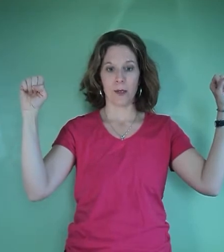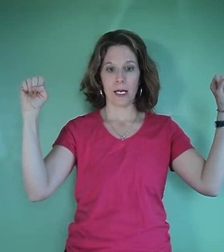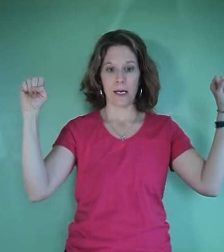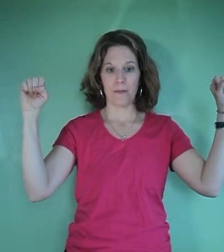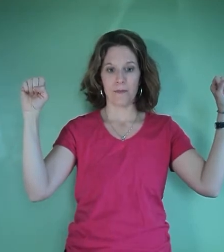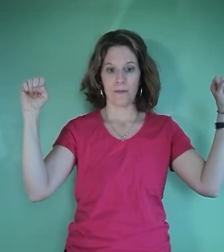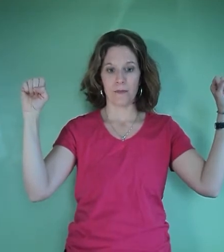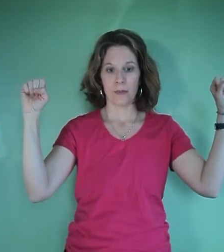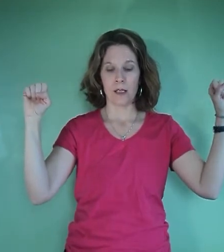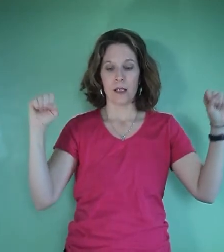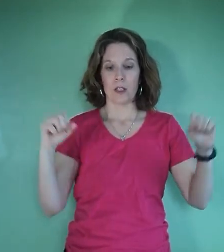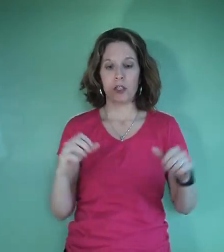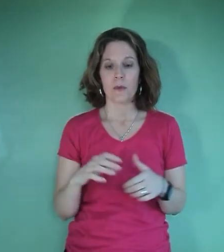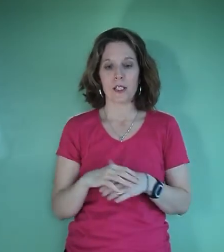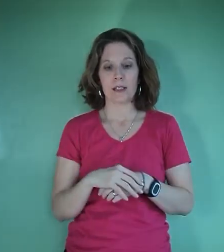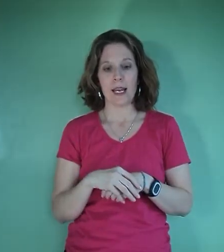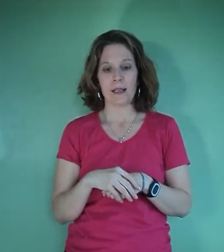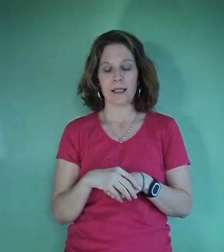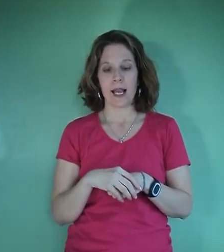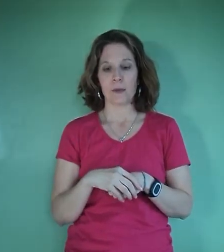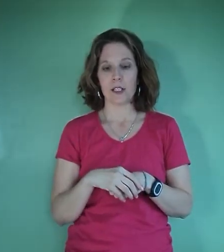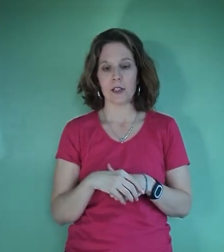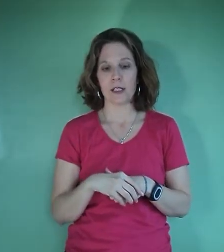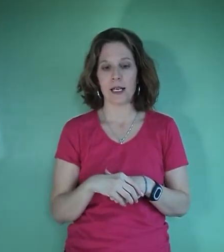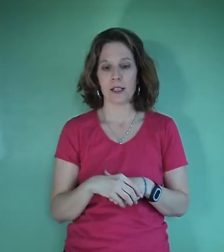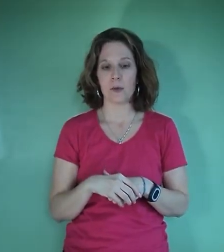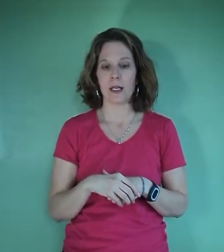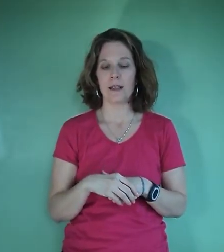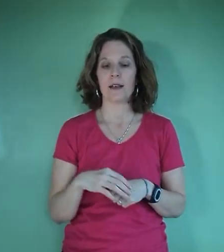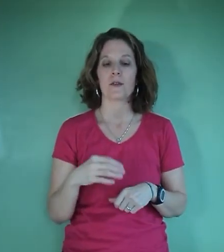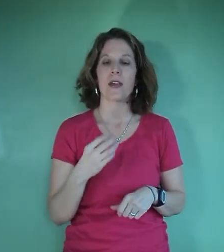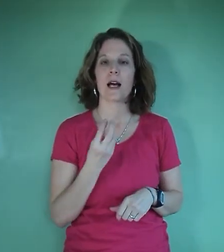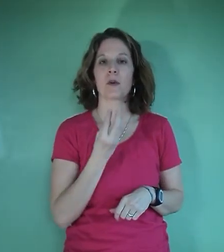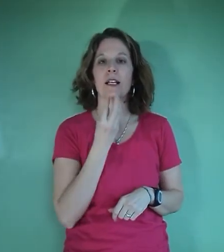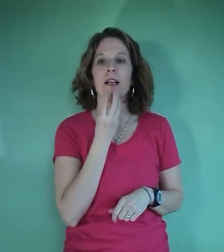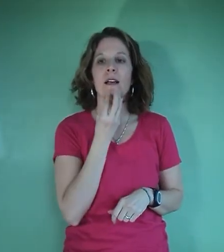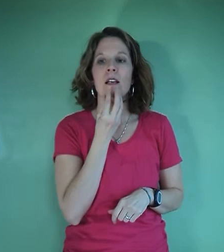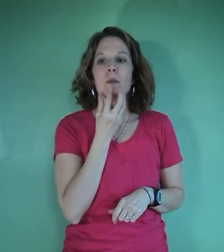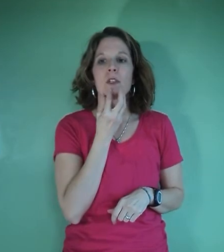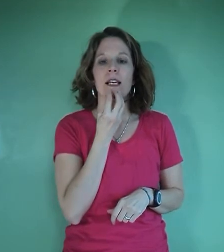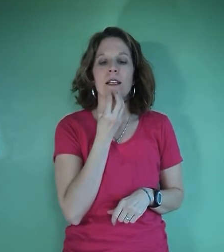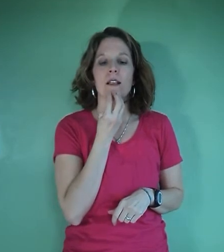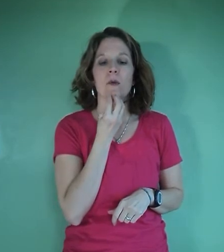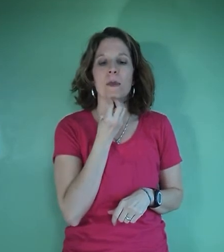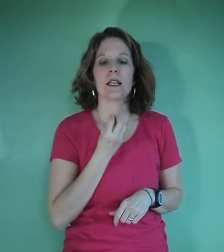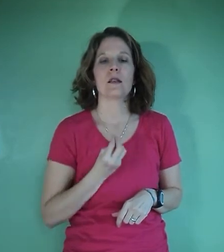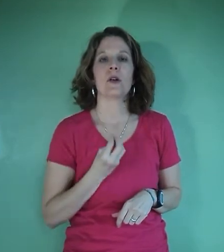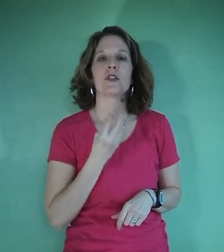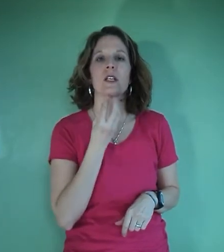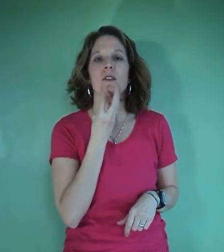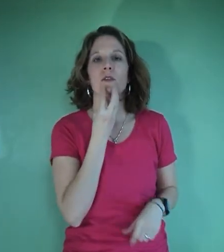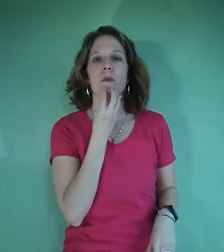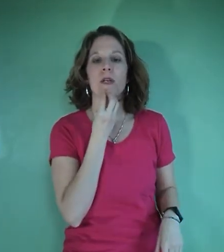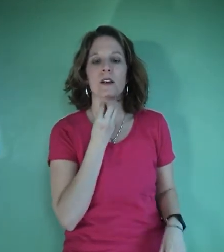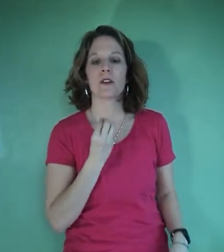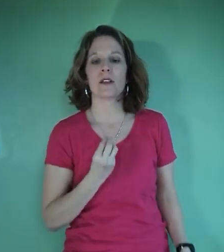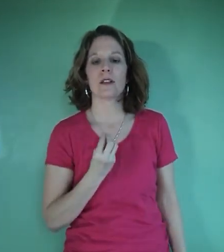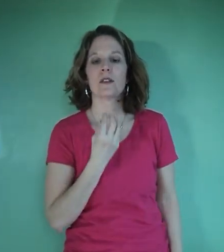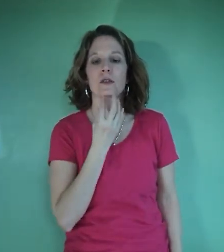Okay. Jewish state established is the next one, and for that we're going to pretend we're making the motion for a beard for